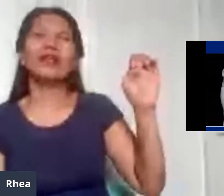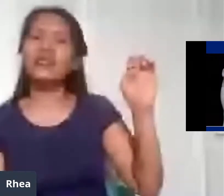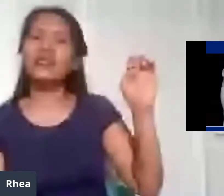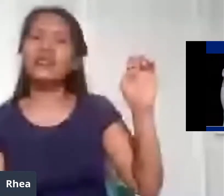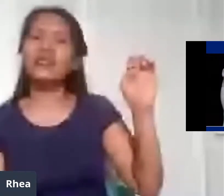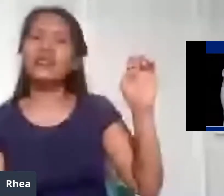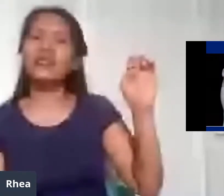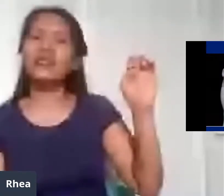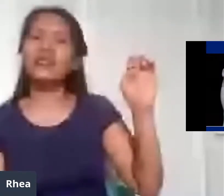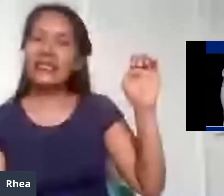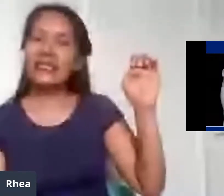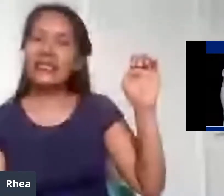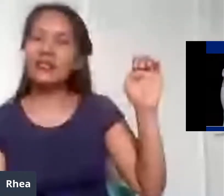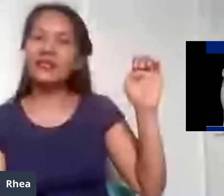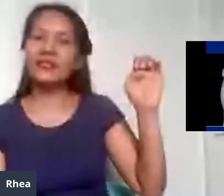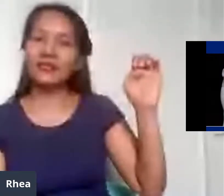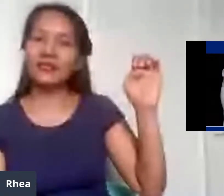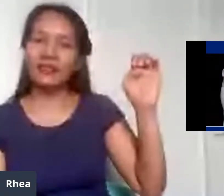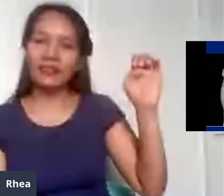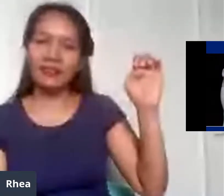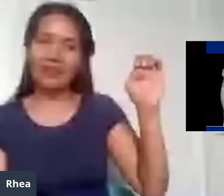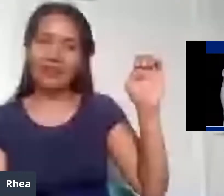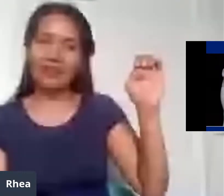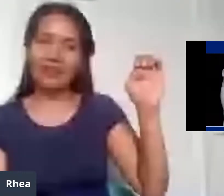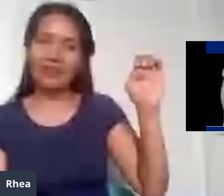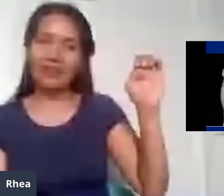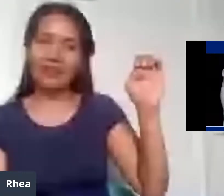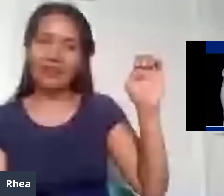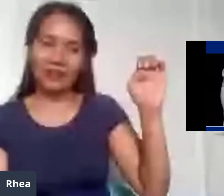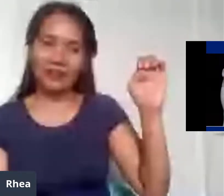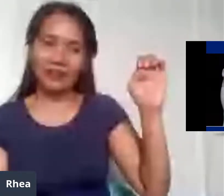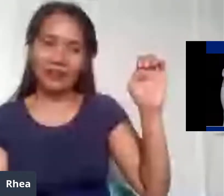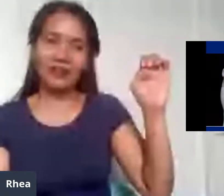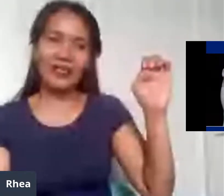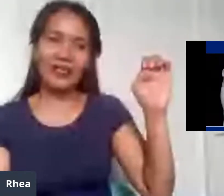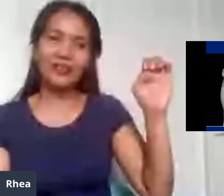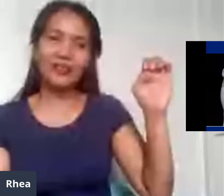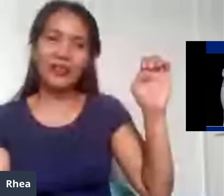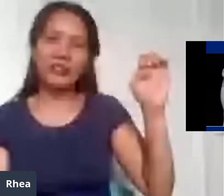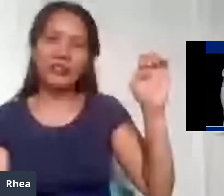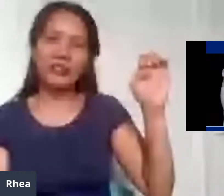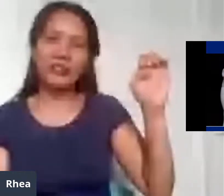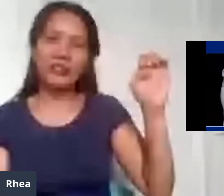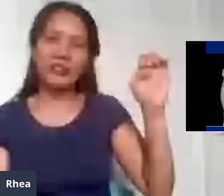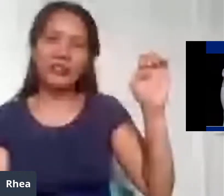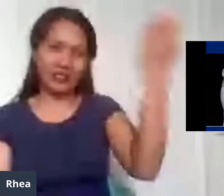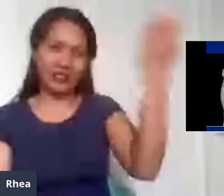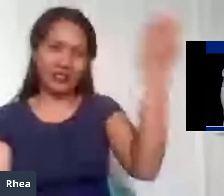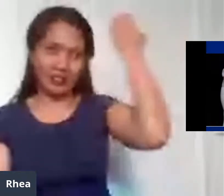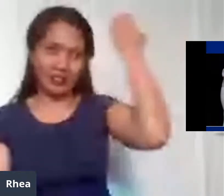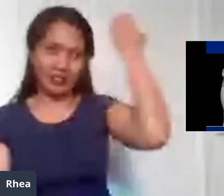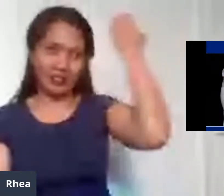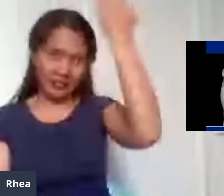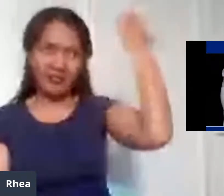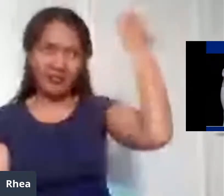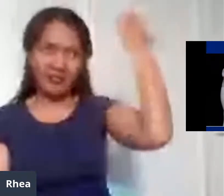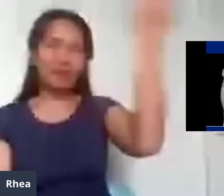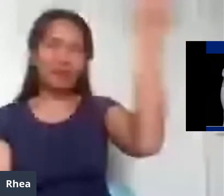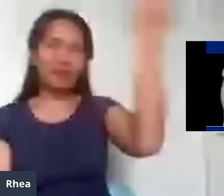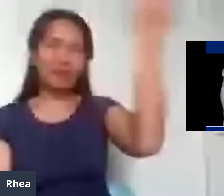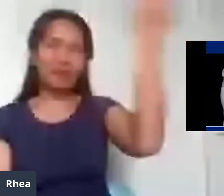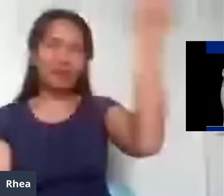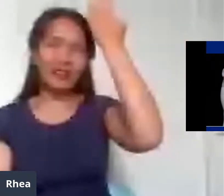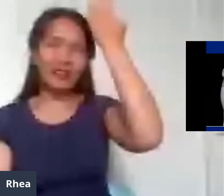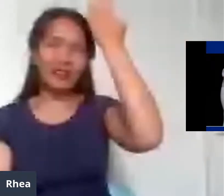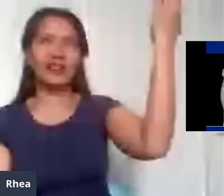Okay. Letter A would relate to the word emergency.